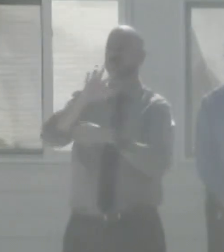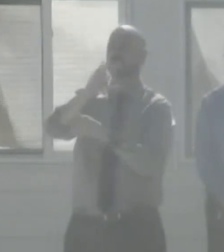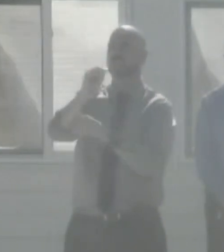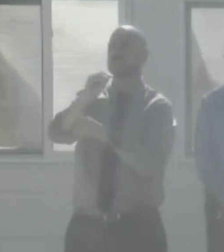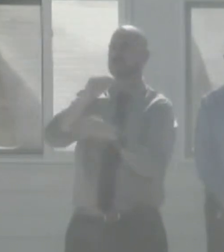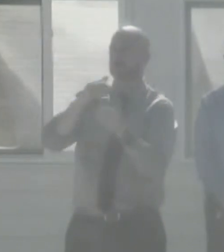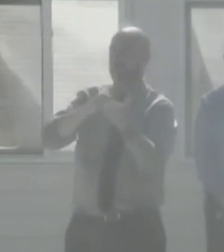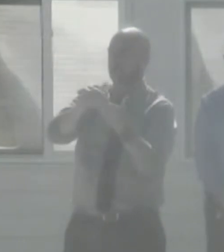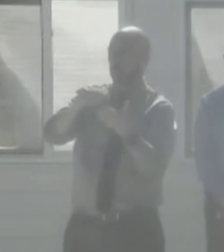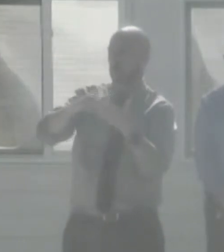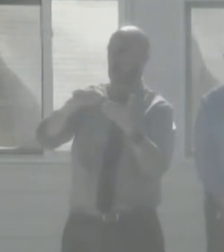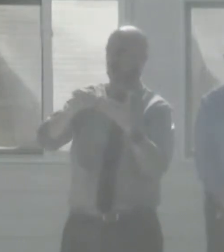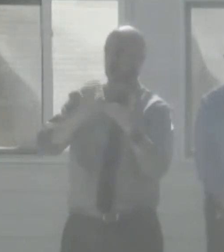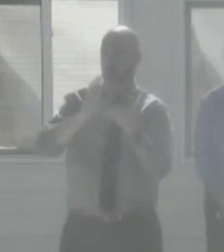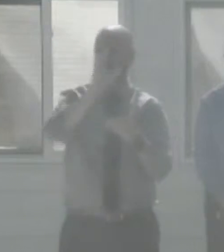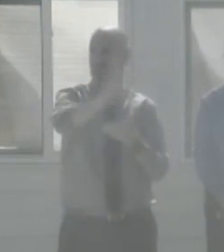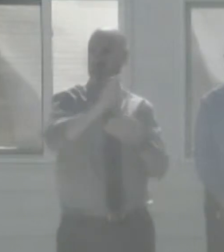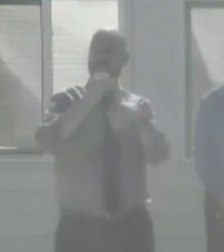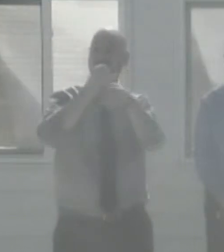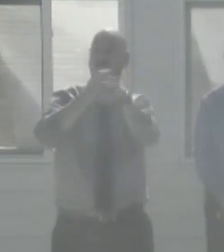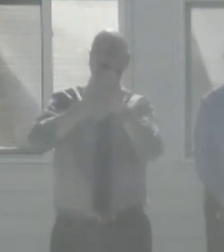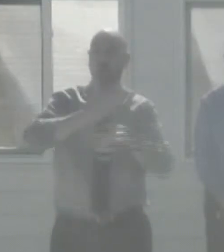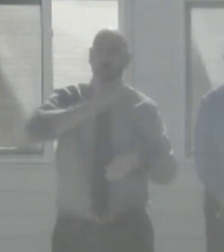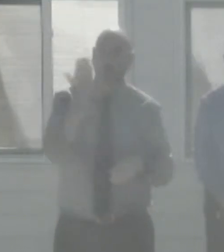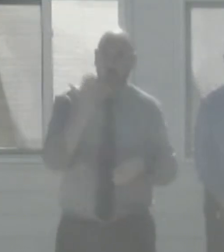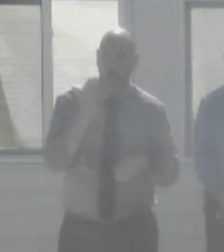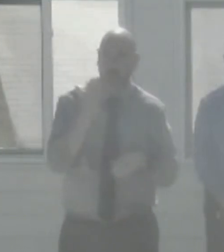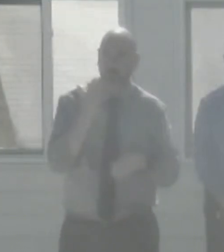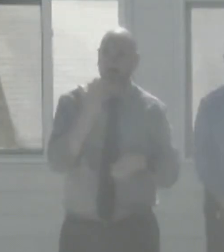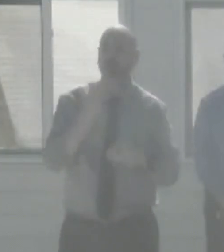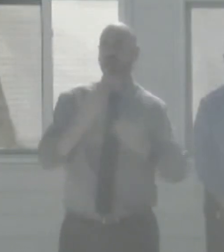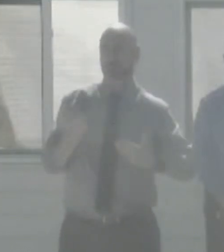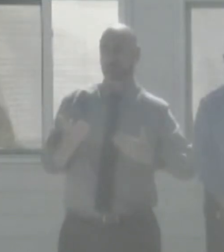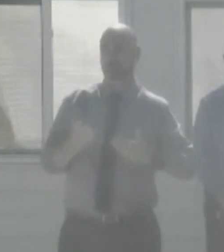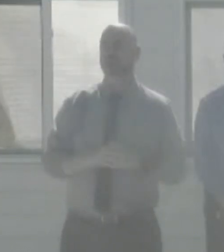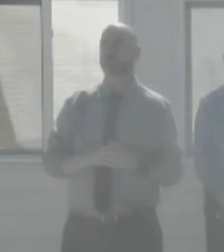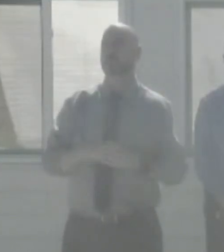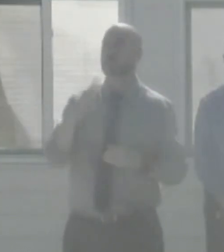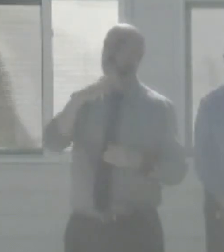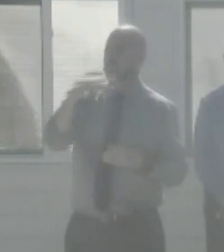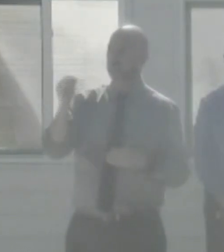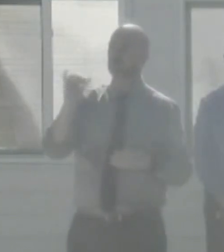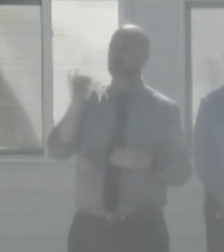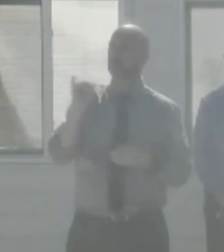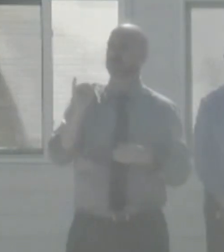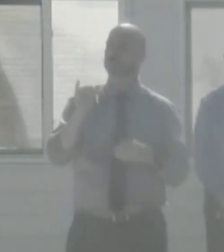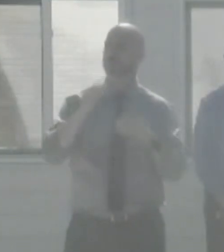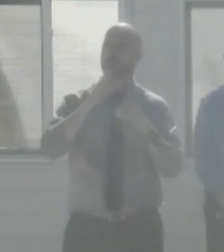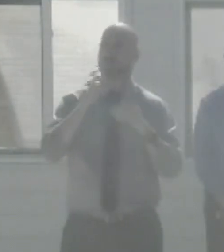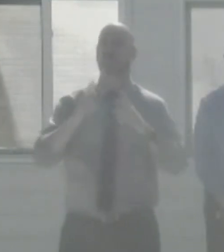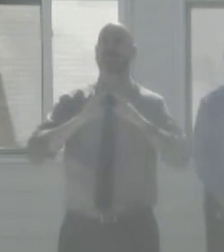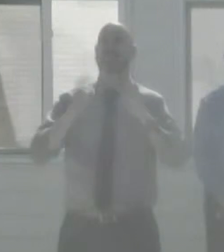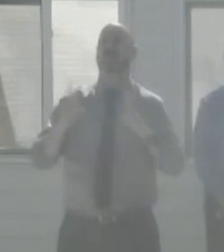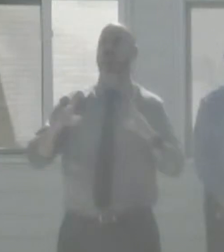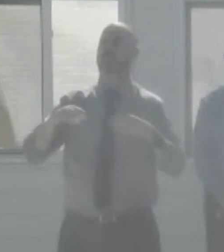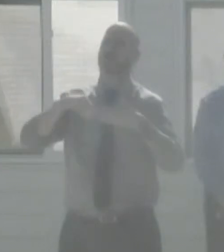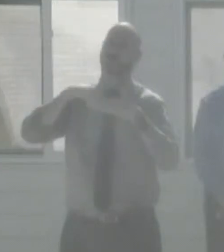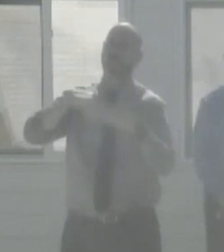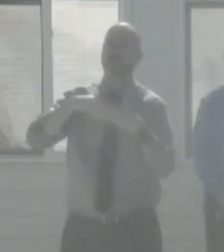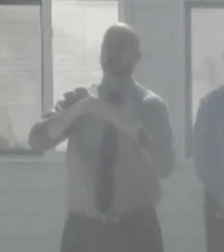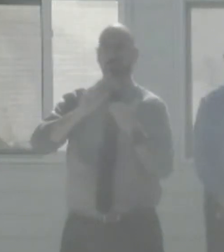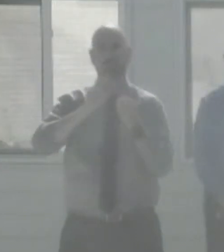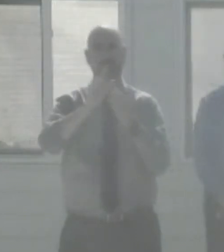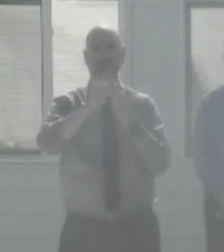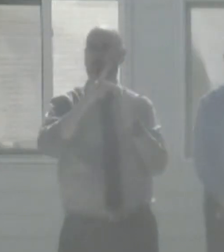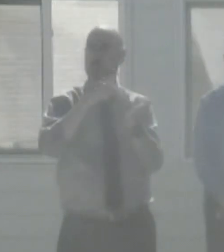It's interest-free, very forgiving payment options. So if you need cash as a business, you can apply for